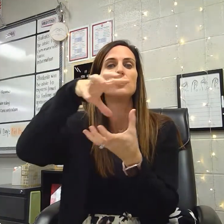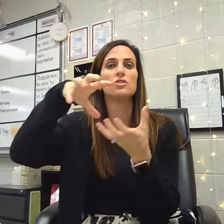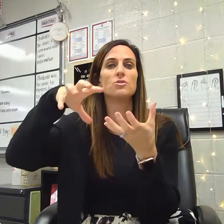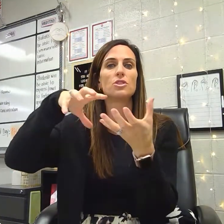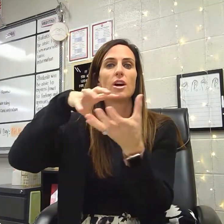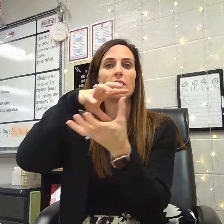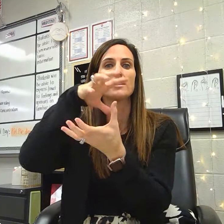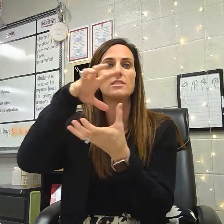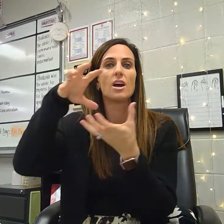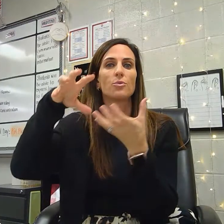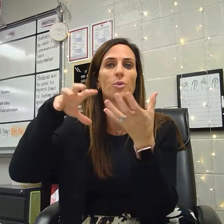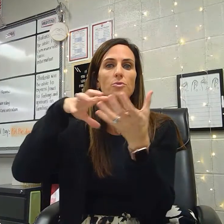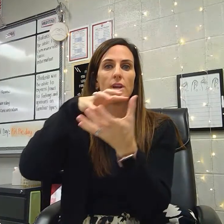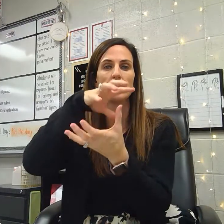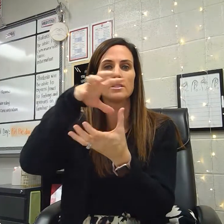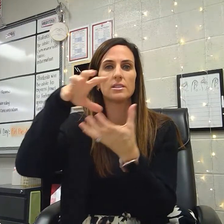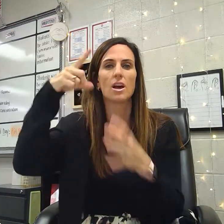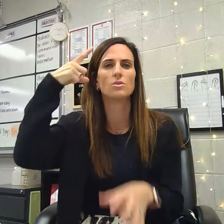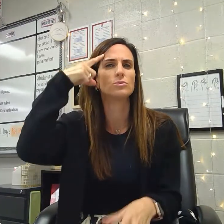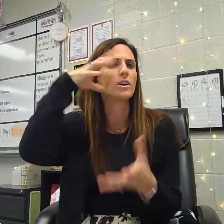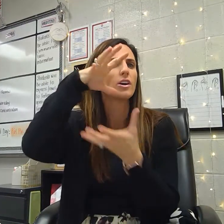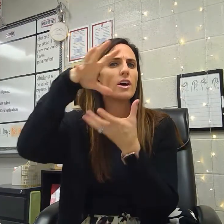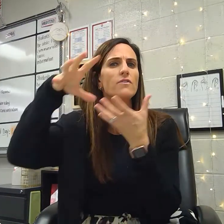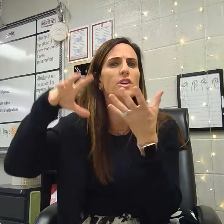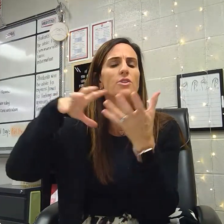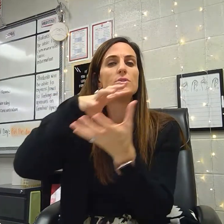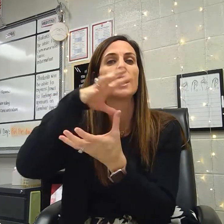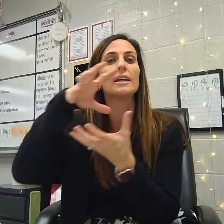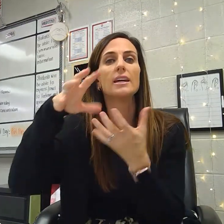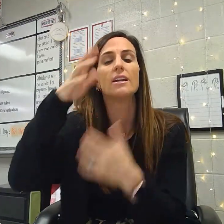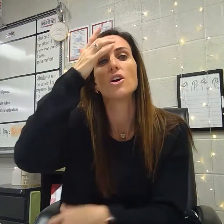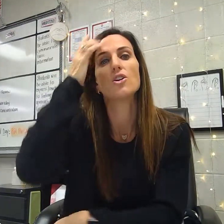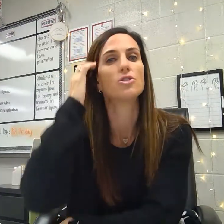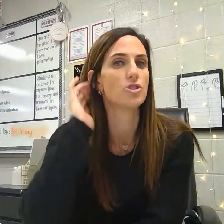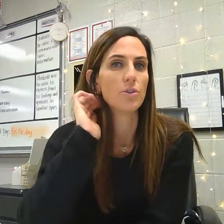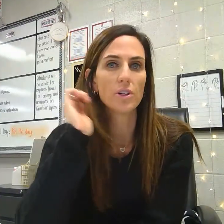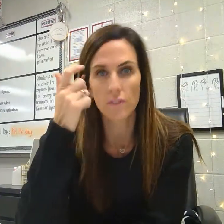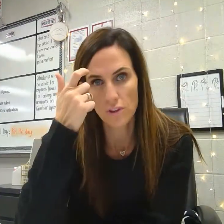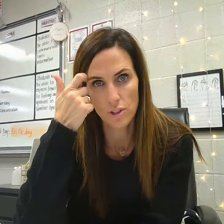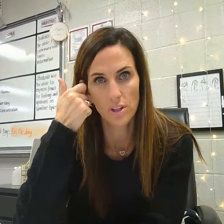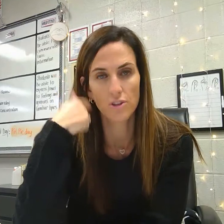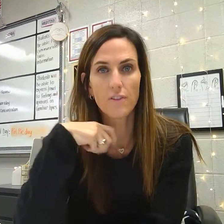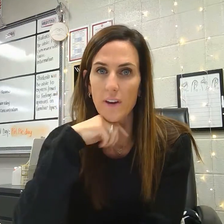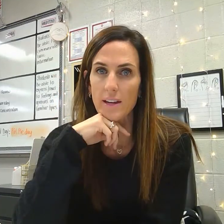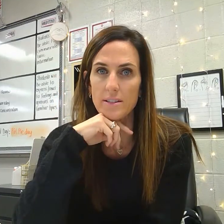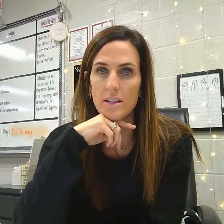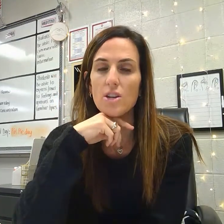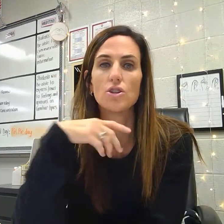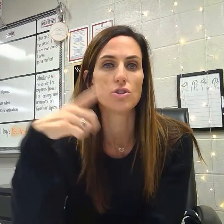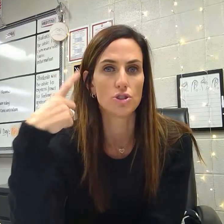2 clawed hands that rotate. Confused. Again, show confusion in your face. Show